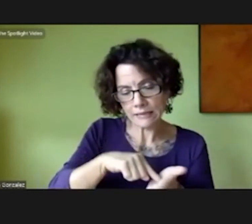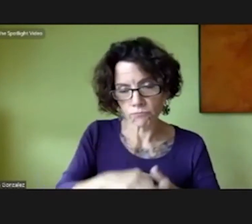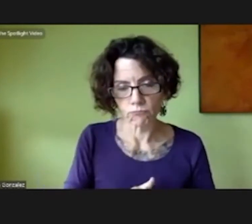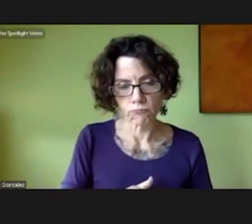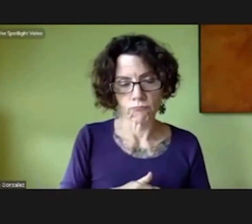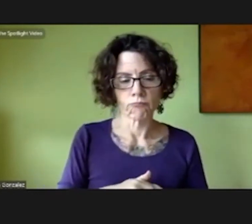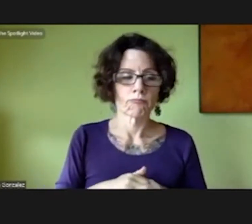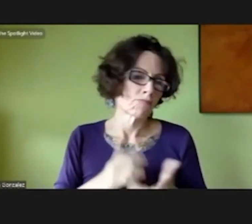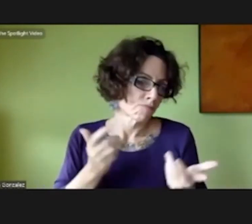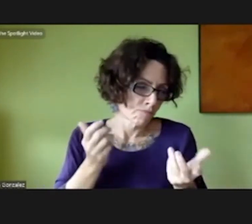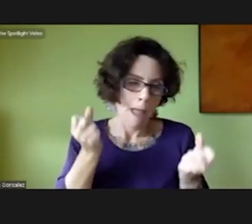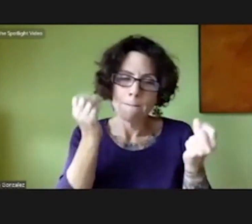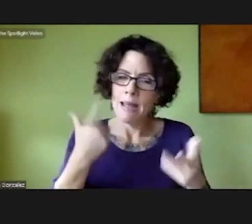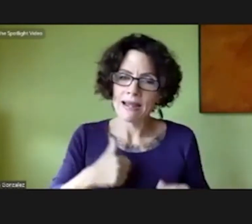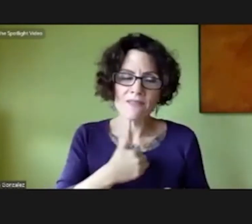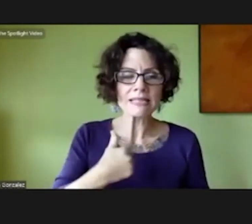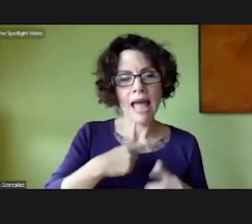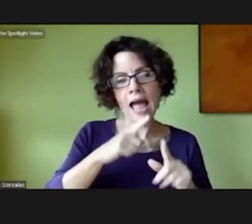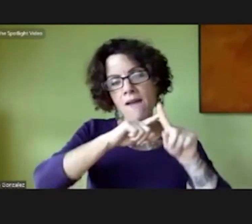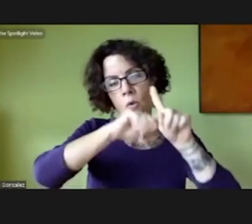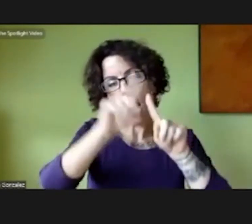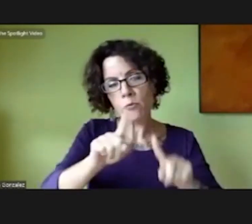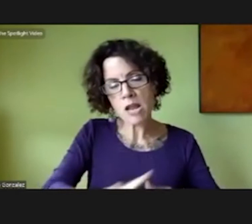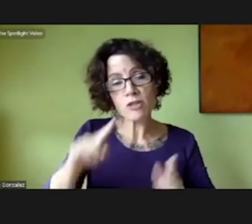break and then focus on the next category.